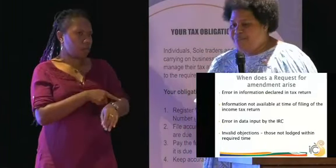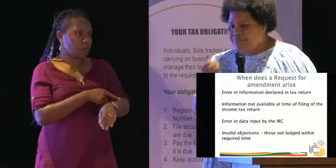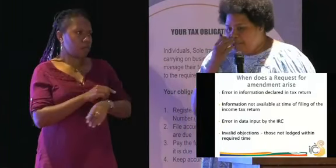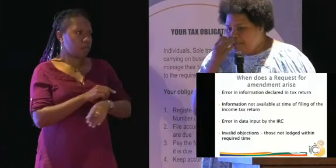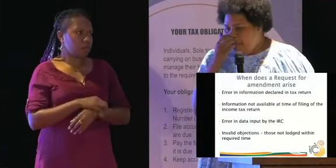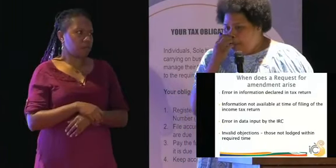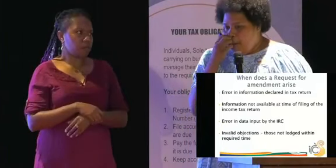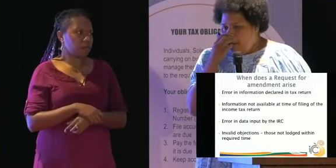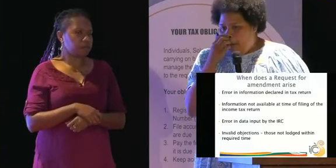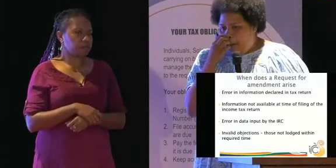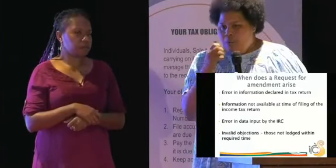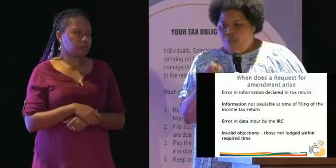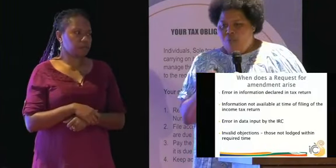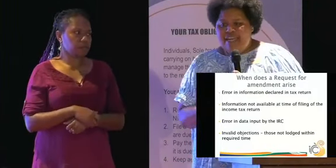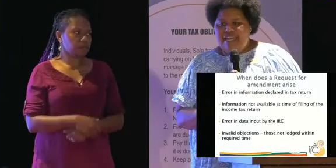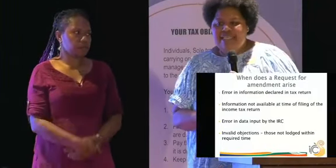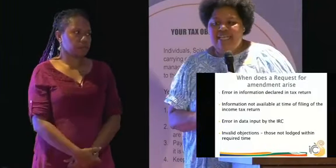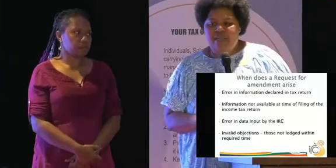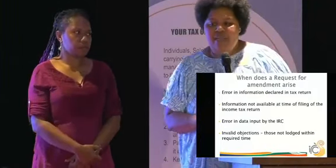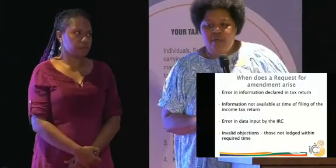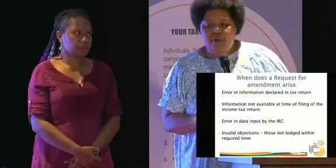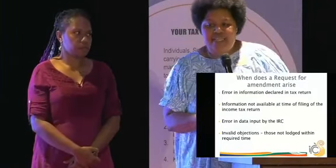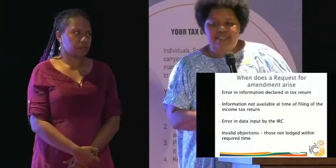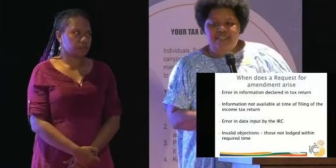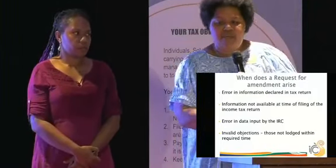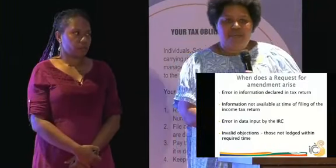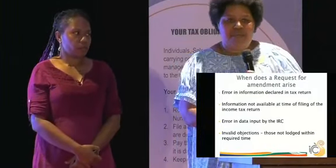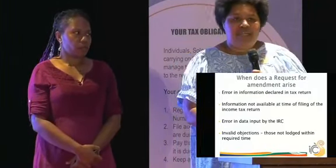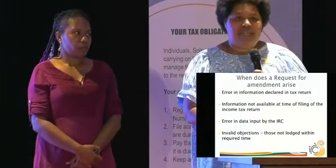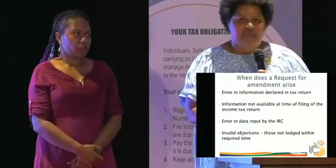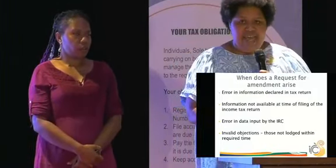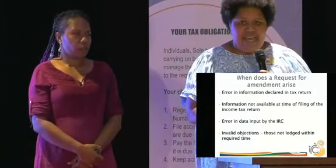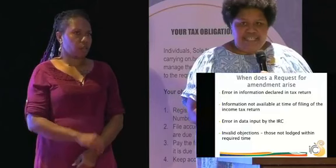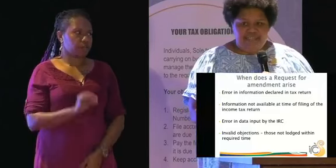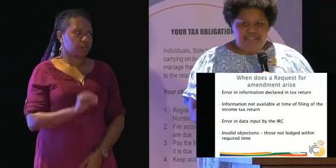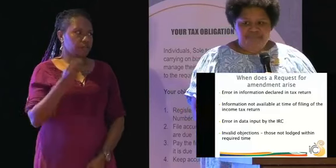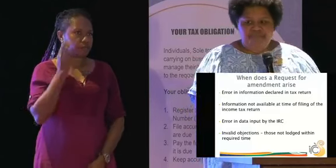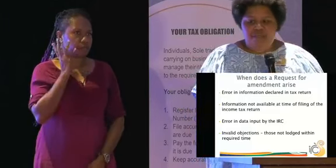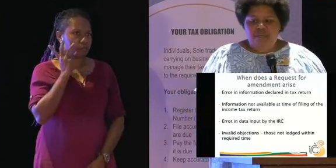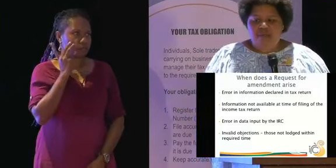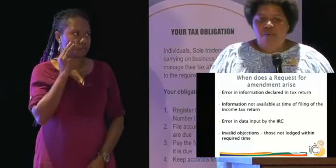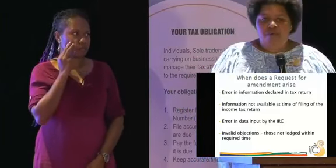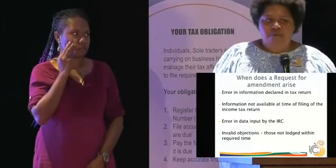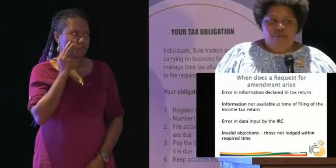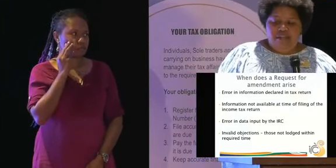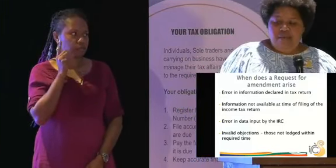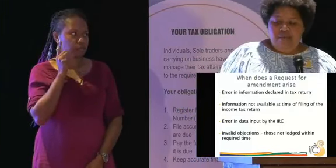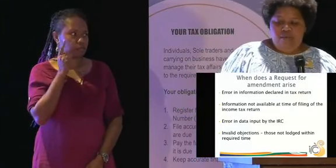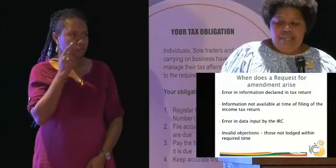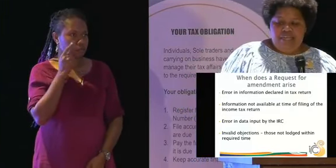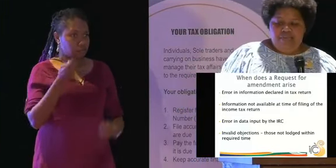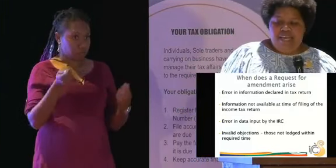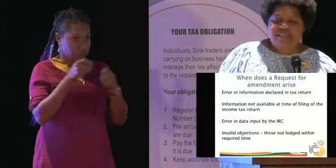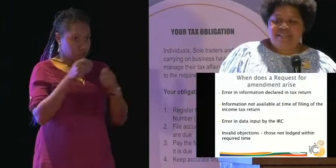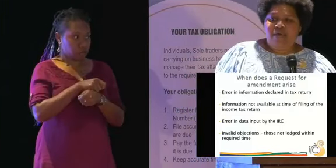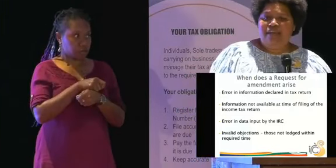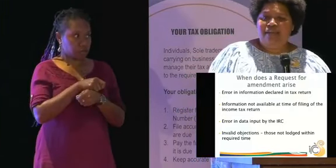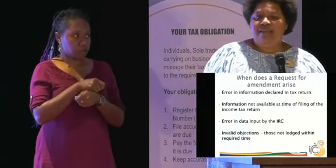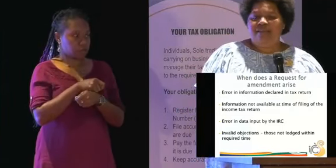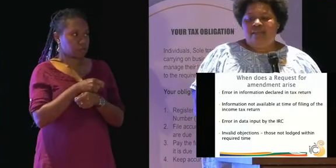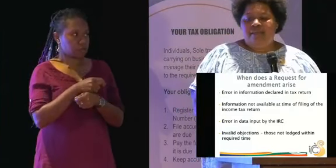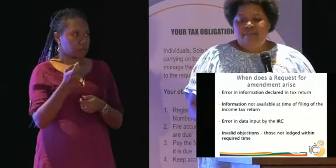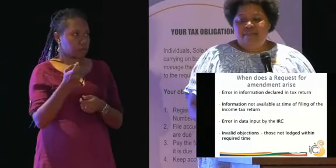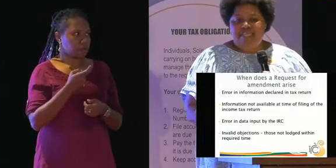So when does a request for amendment arise? Well, it arises